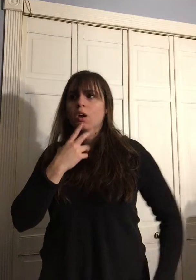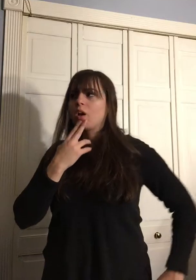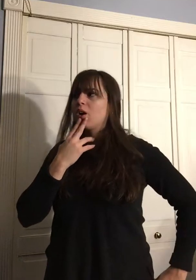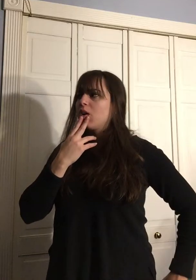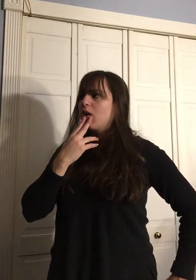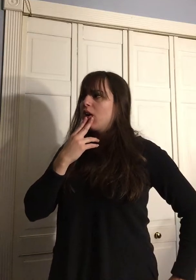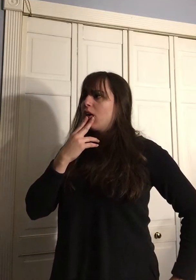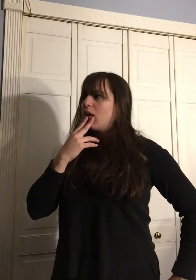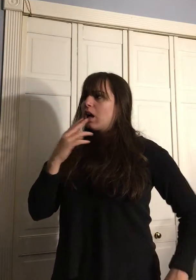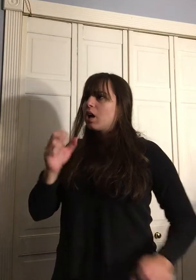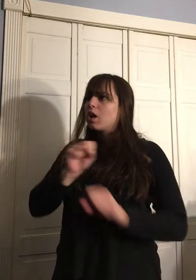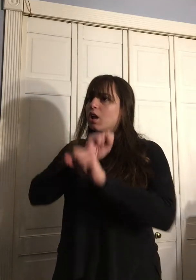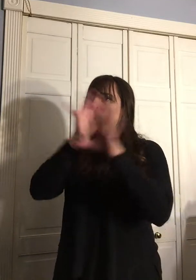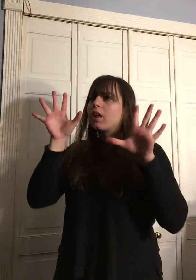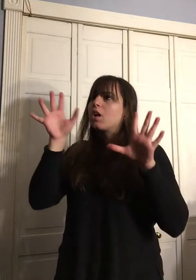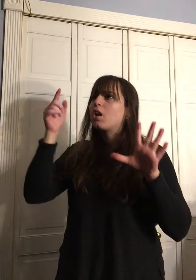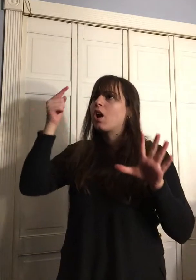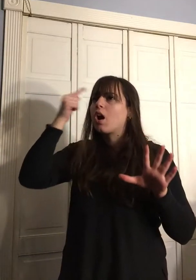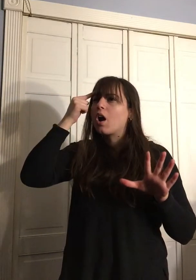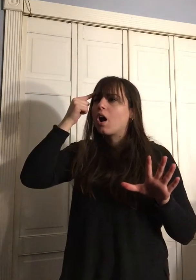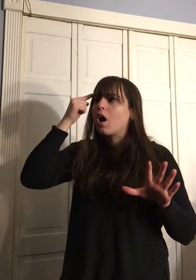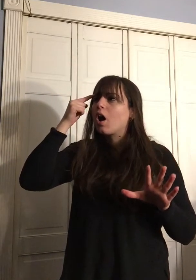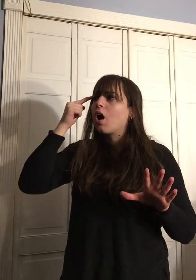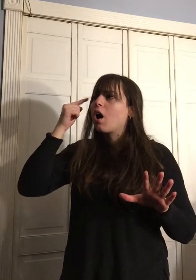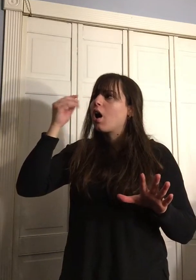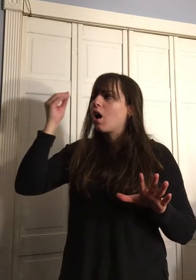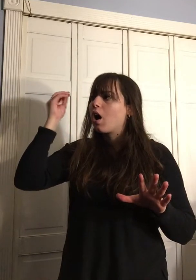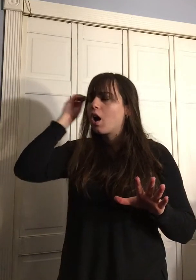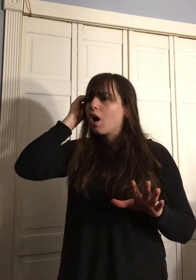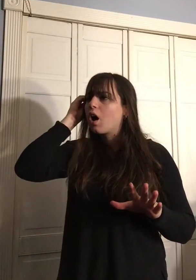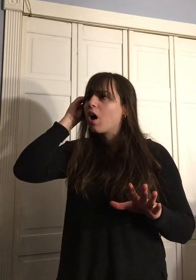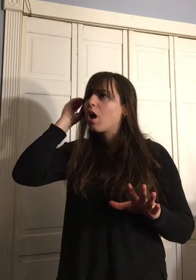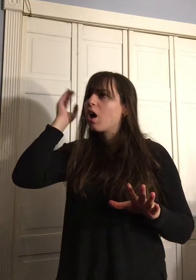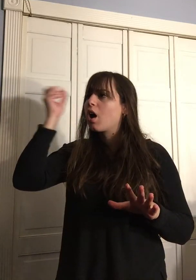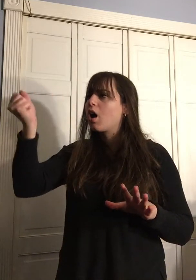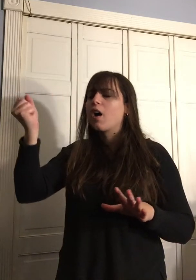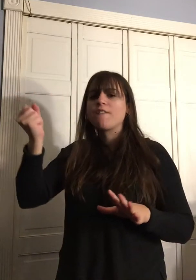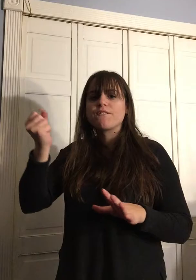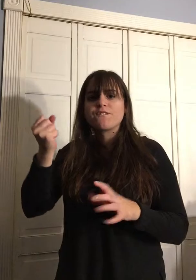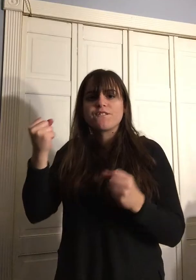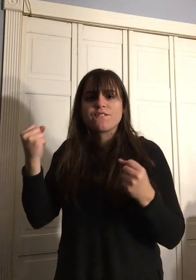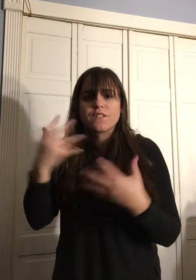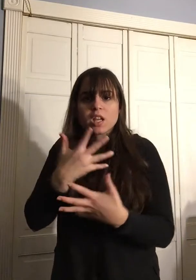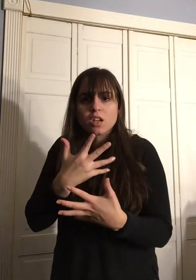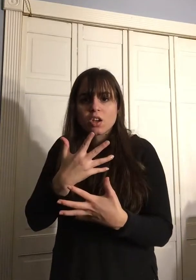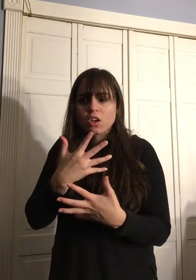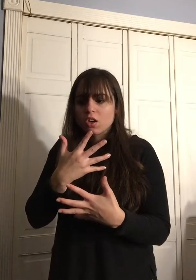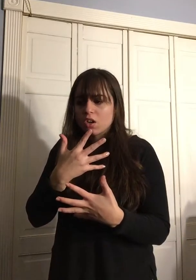Yes, and I clearly remember the feeling of fear, being threatened,